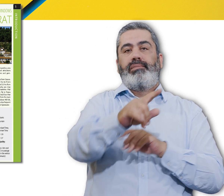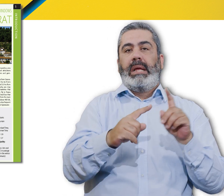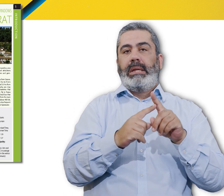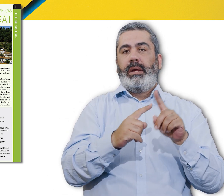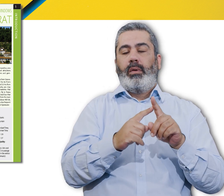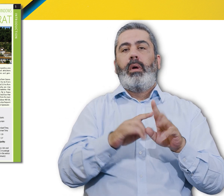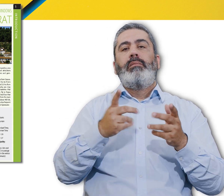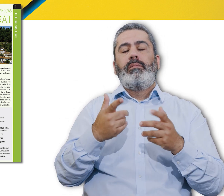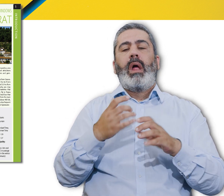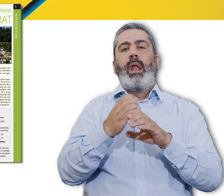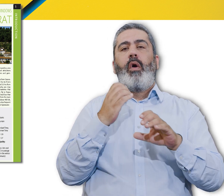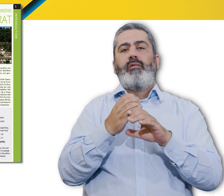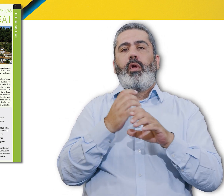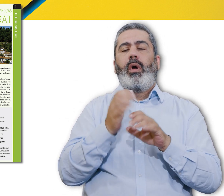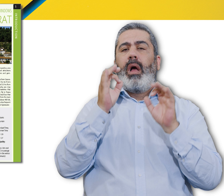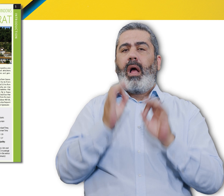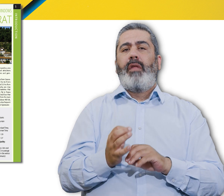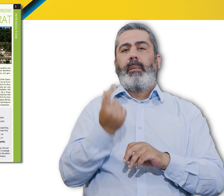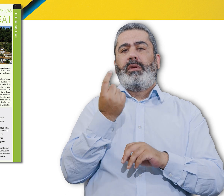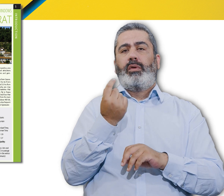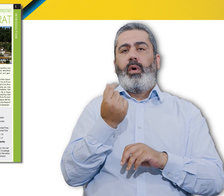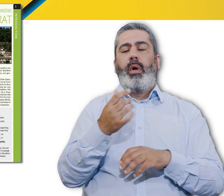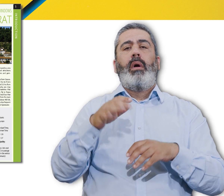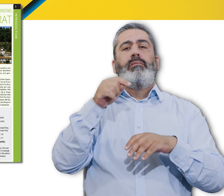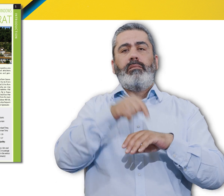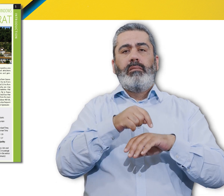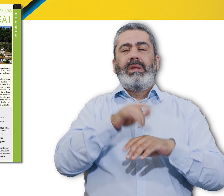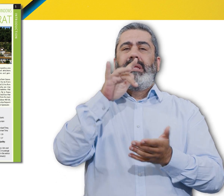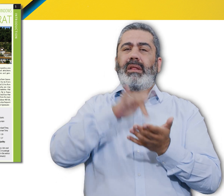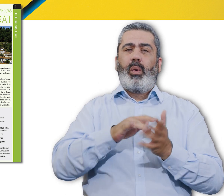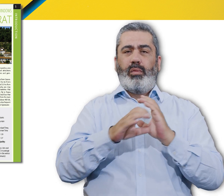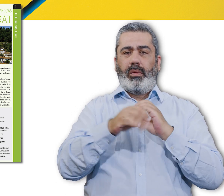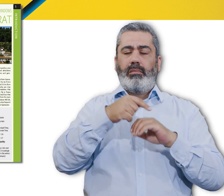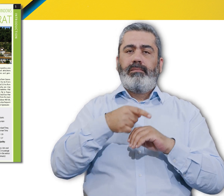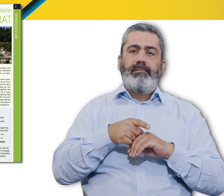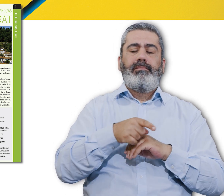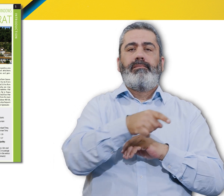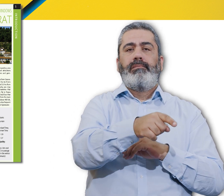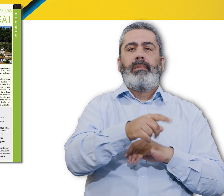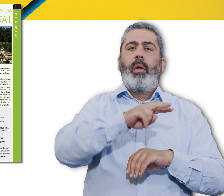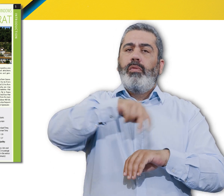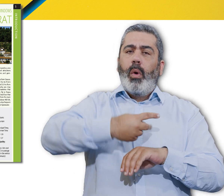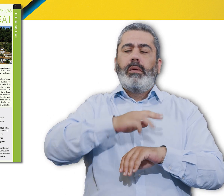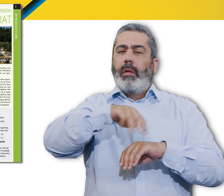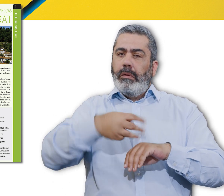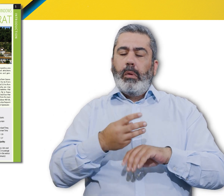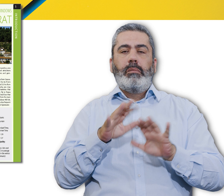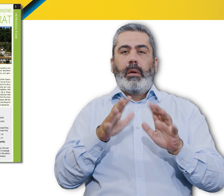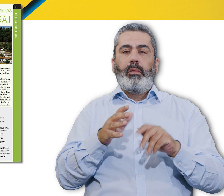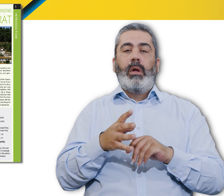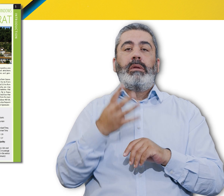that departs every 30 minutes from the main bus terminal, 223 HRS, about 400 leg, that